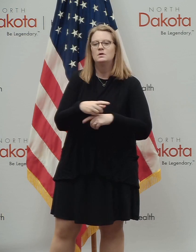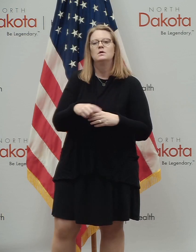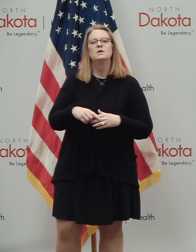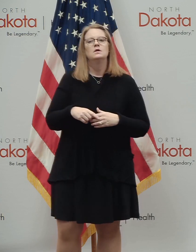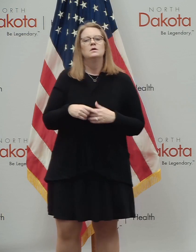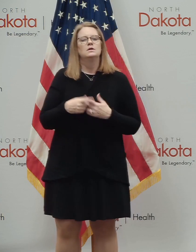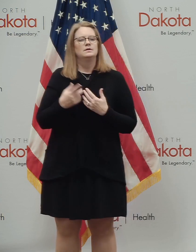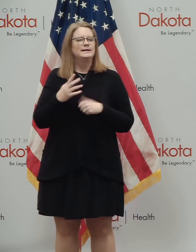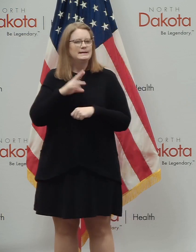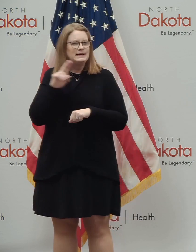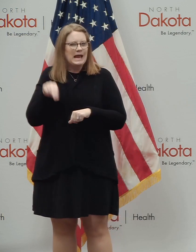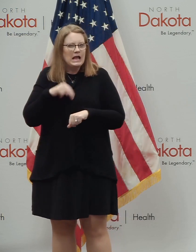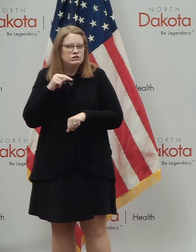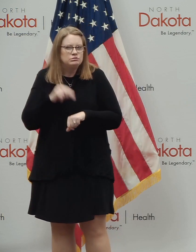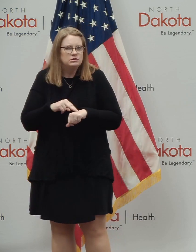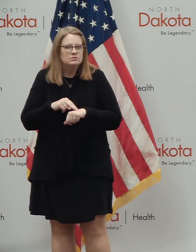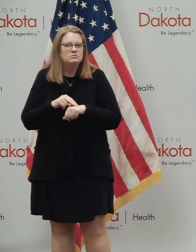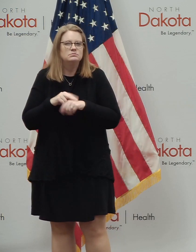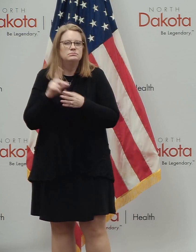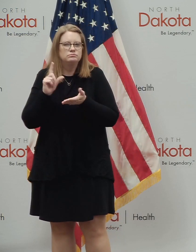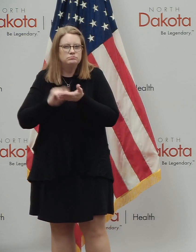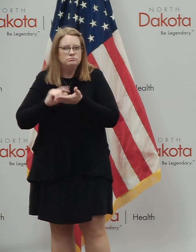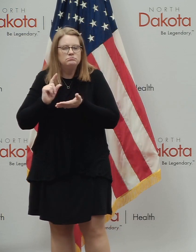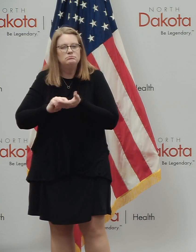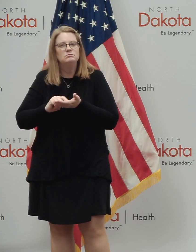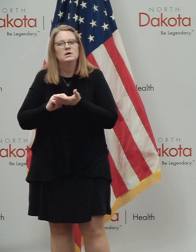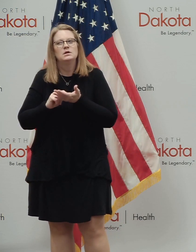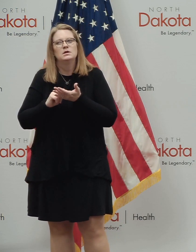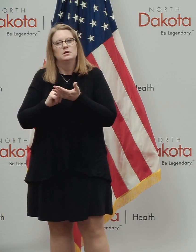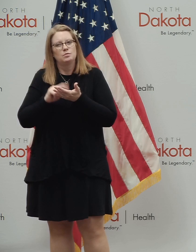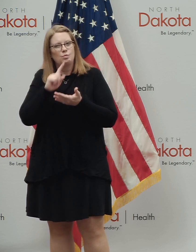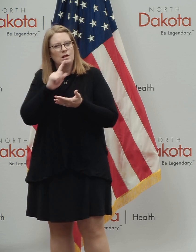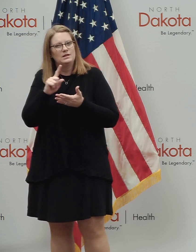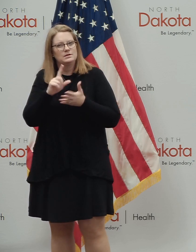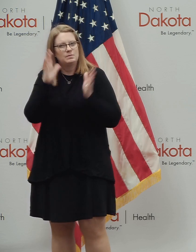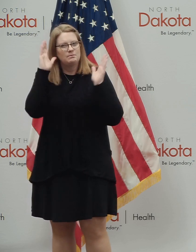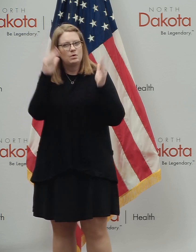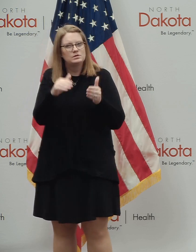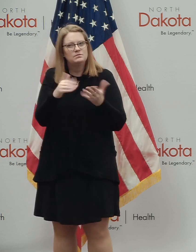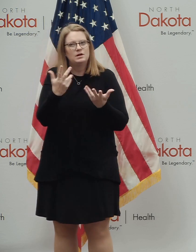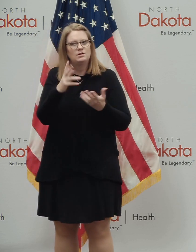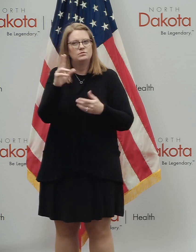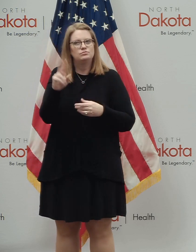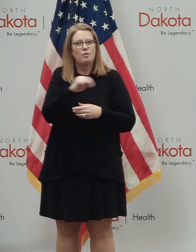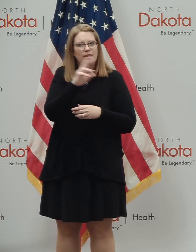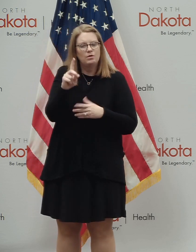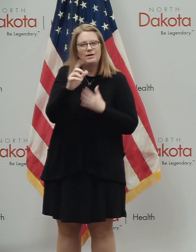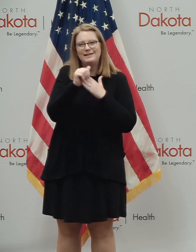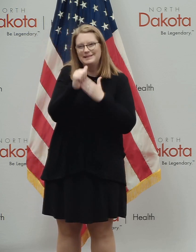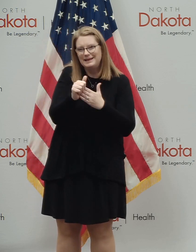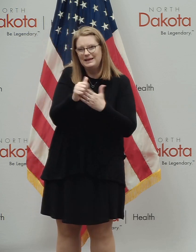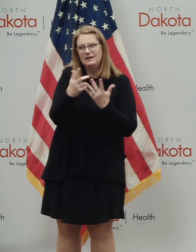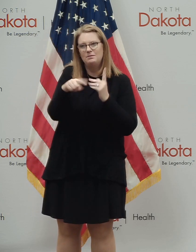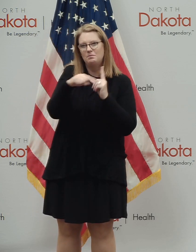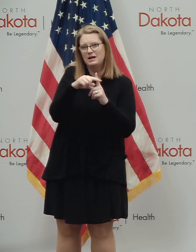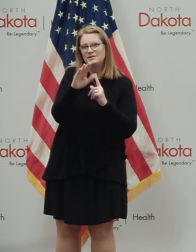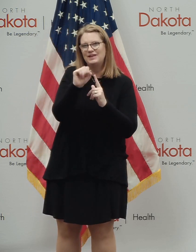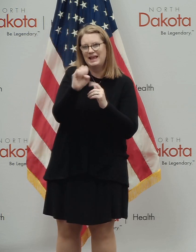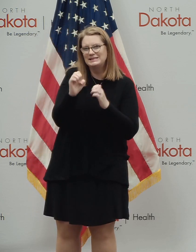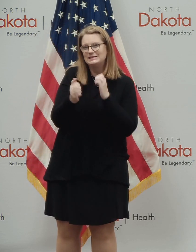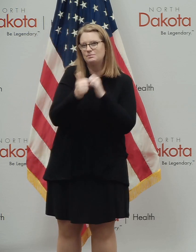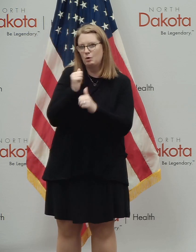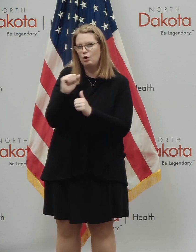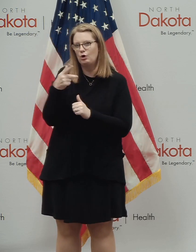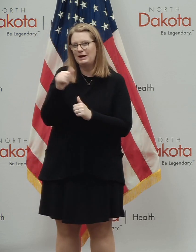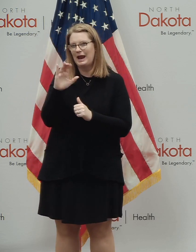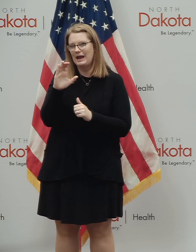attention nationally around North Dakota leading the nation in positive cases per capita, but I do want